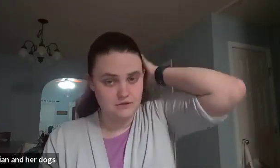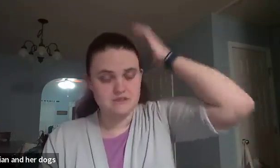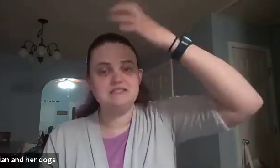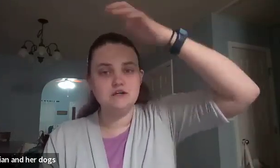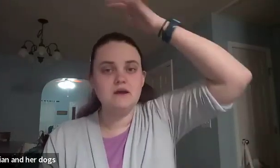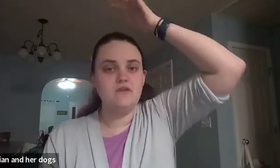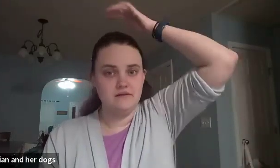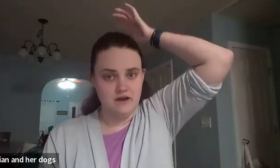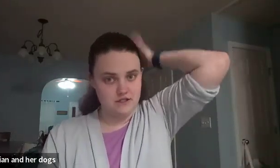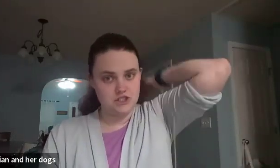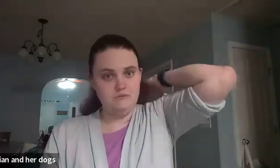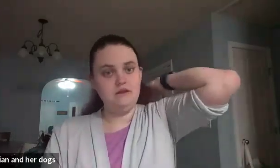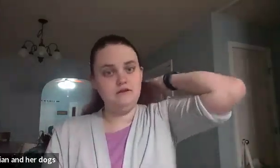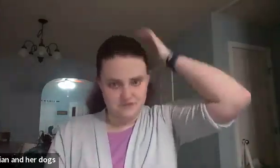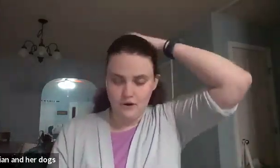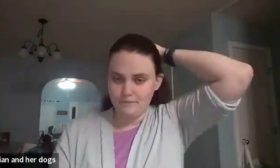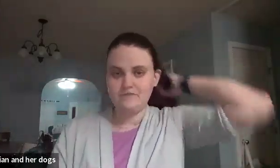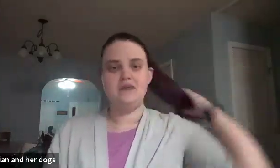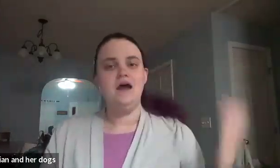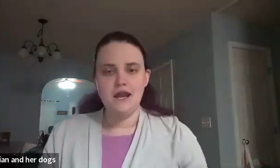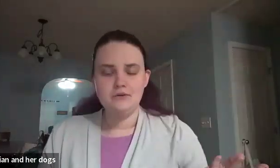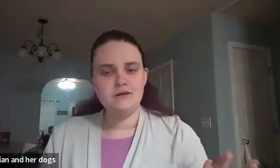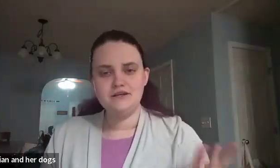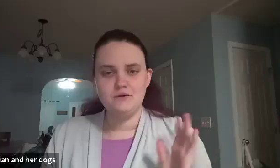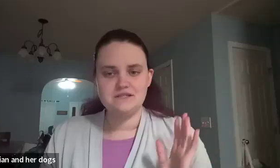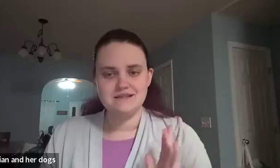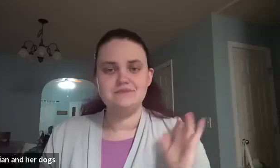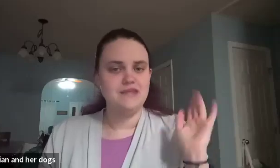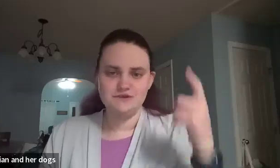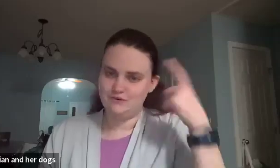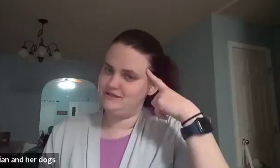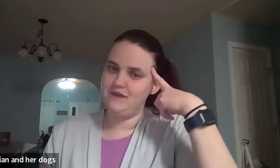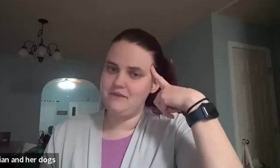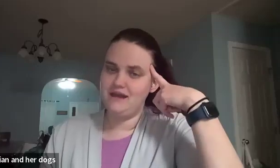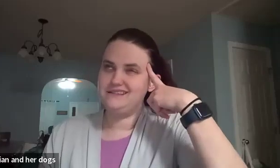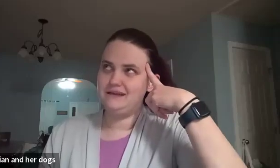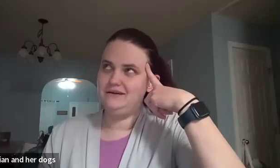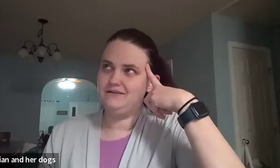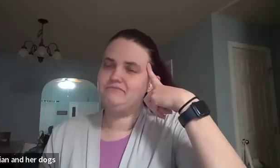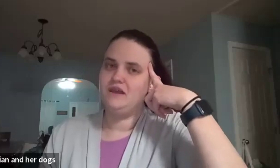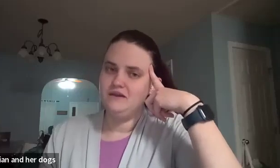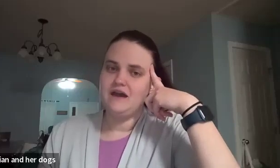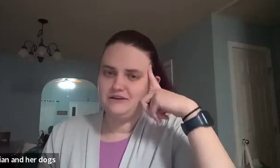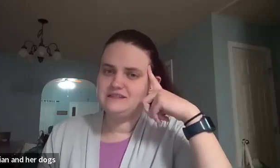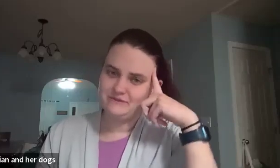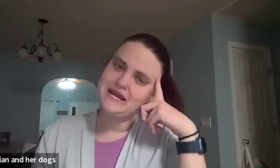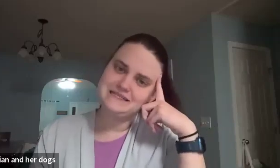You would still make that lion shape. So I know probably no one was asking, but that was what was in my mind. I was thinking, I could see someone